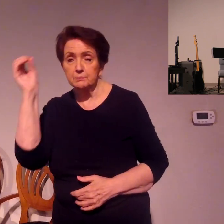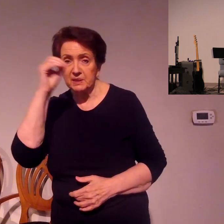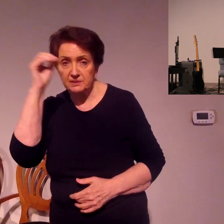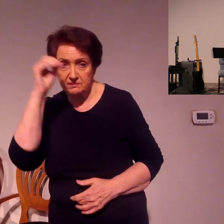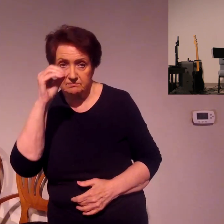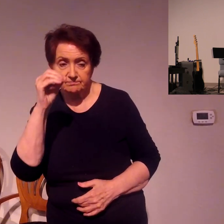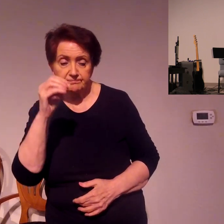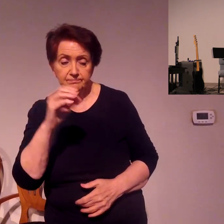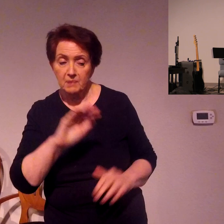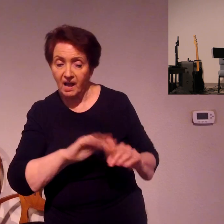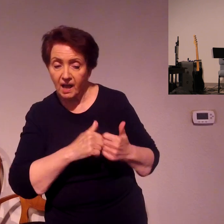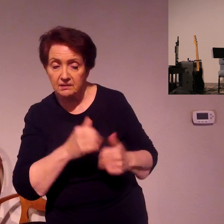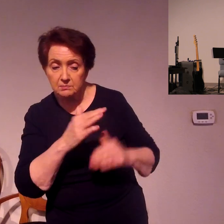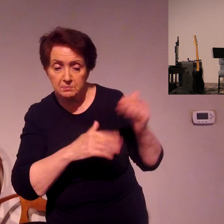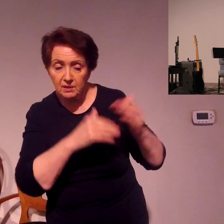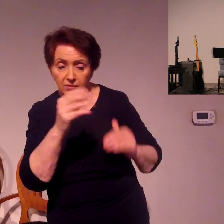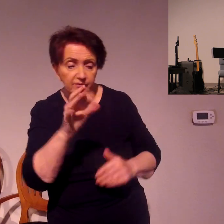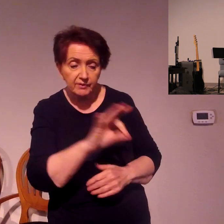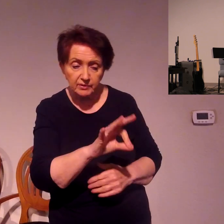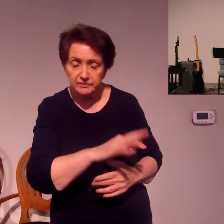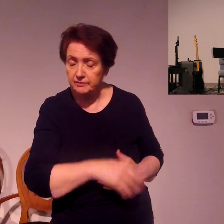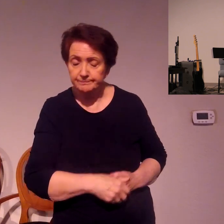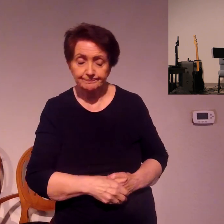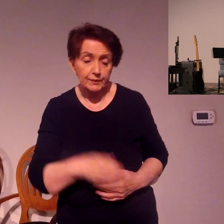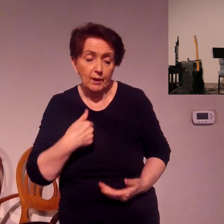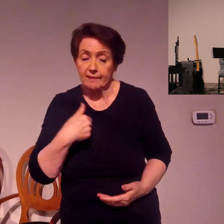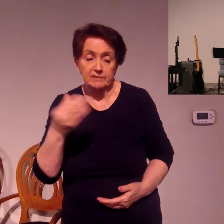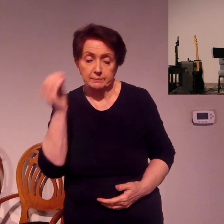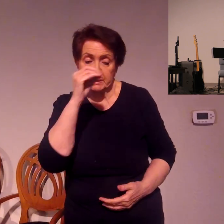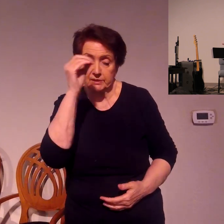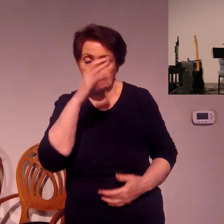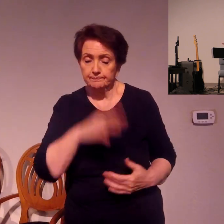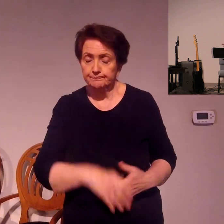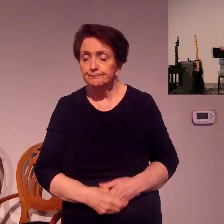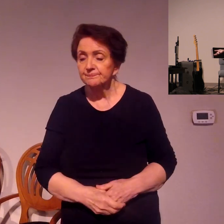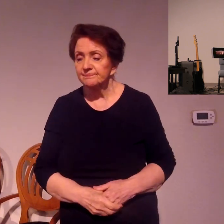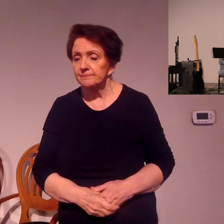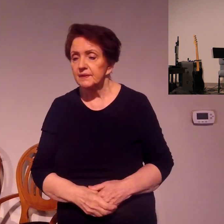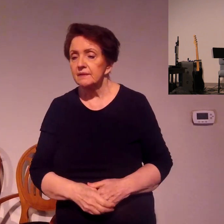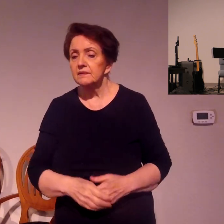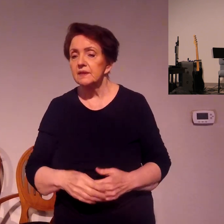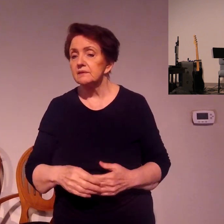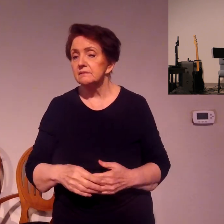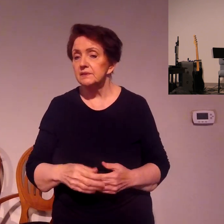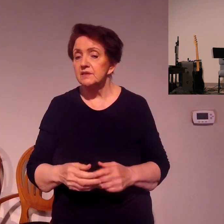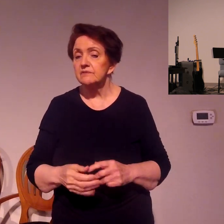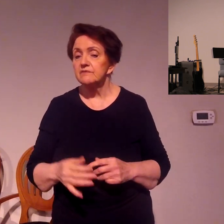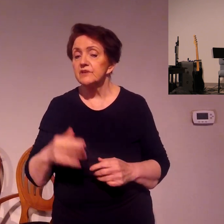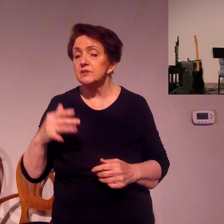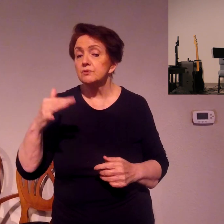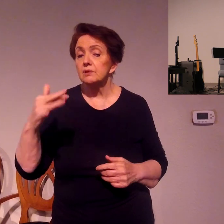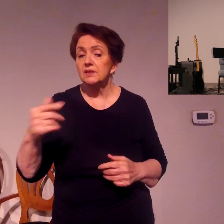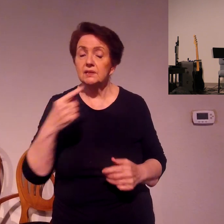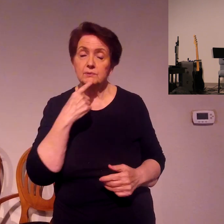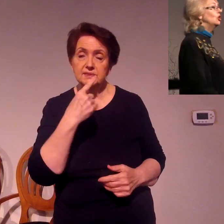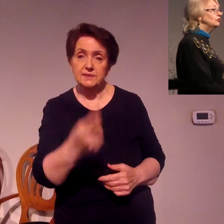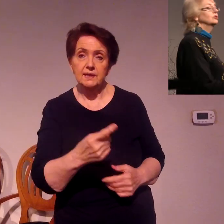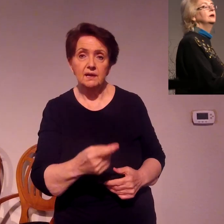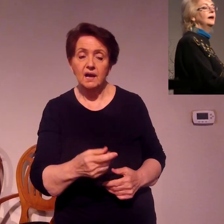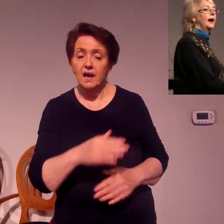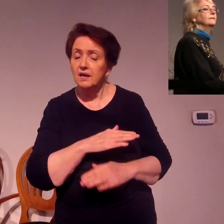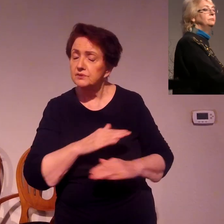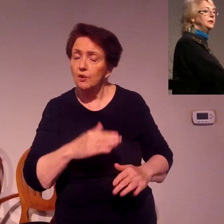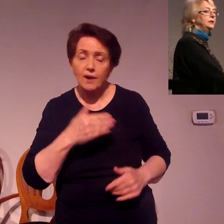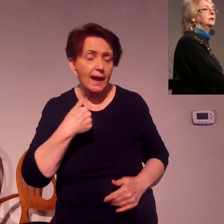You do not have to have an opinion about it. So I don't have to have an opinion about it. And then that eventually shifted into, no, really, I don't have an opinion about that. I